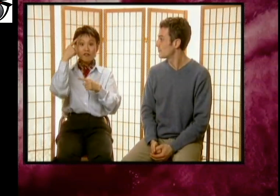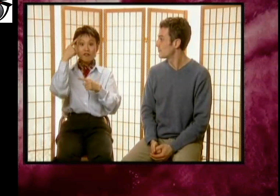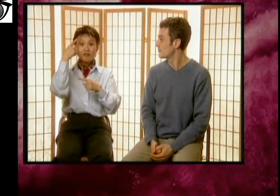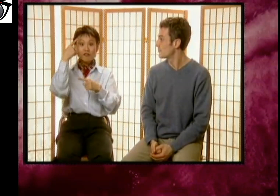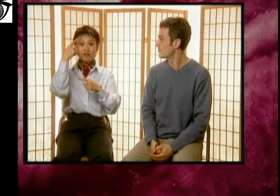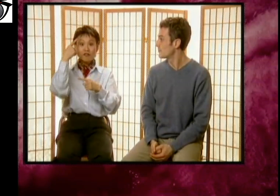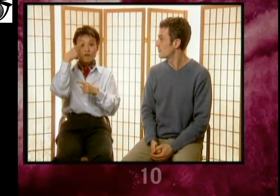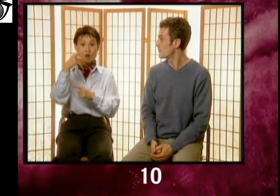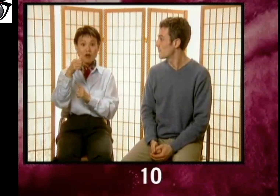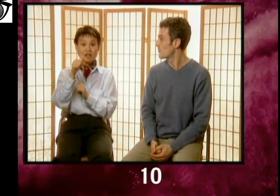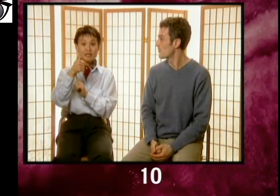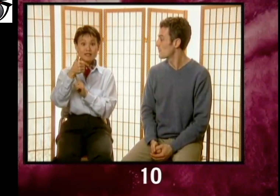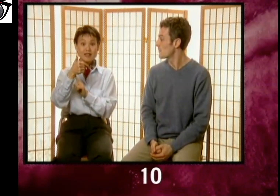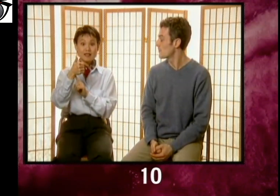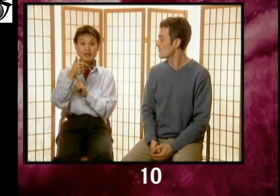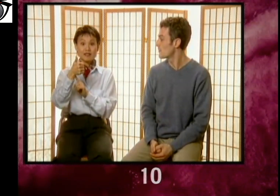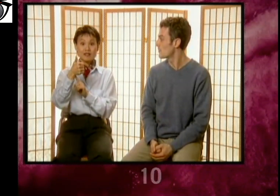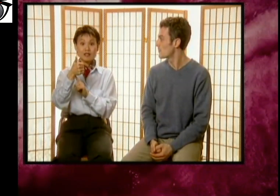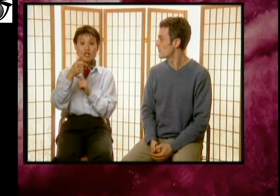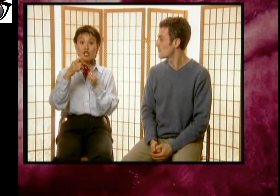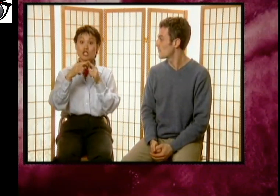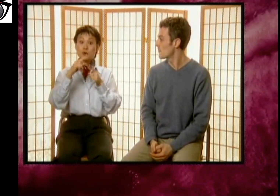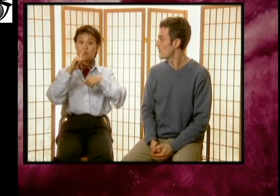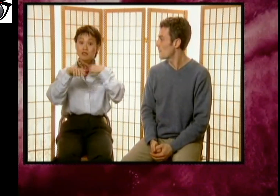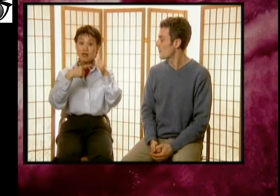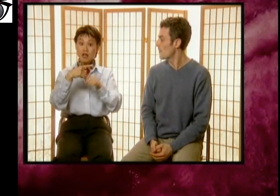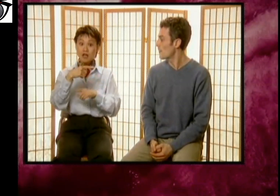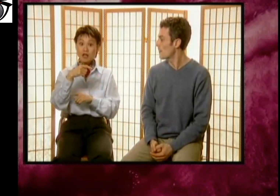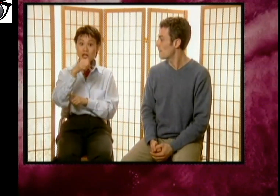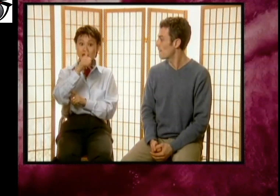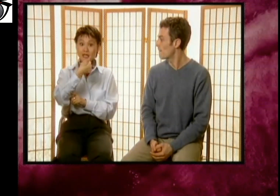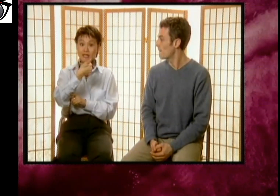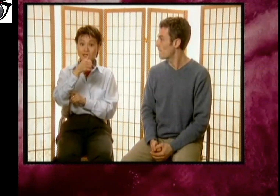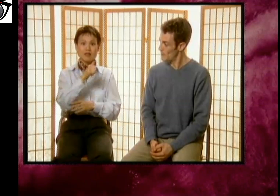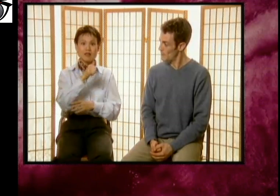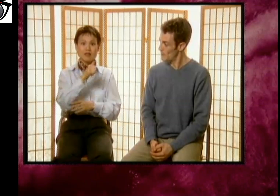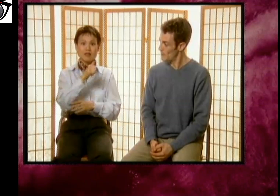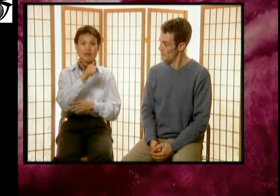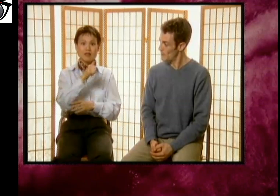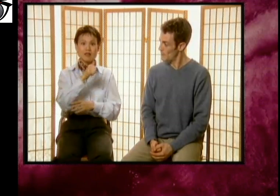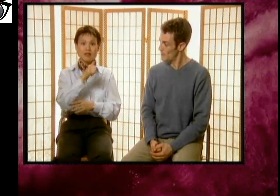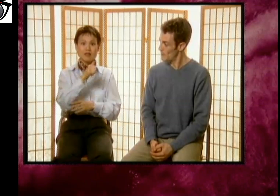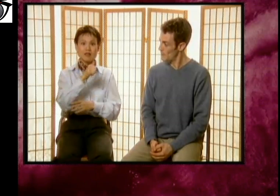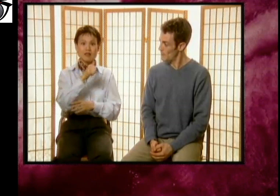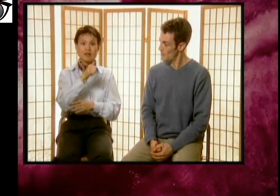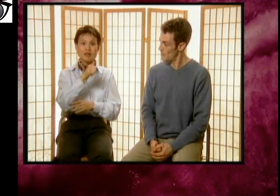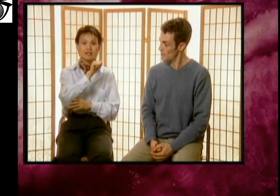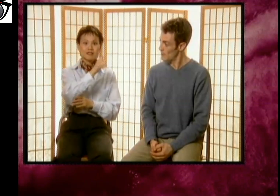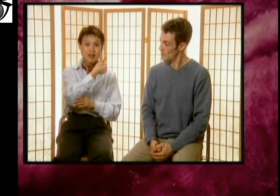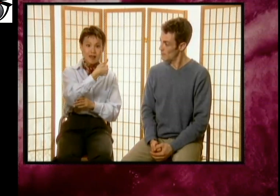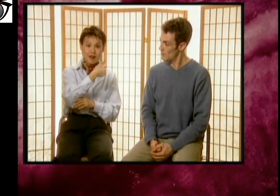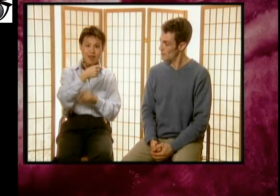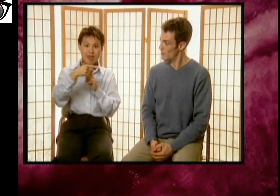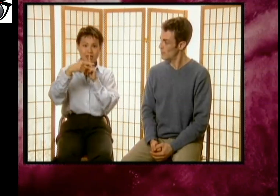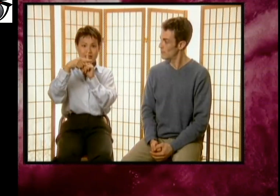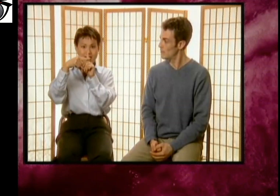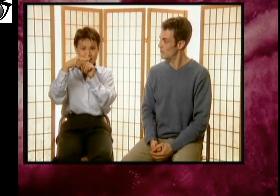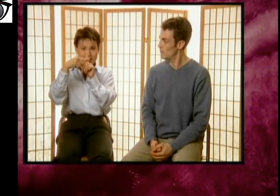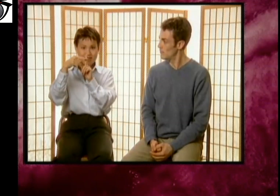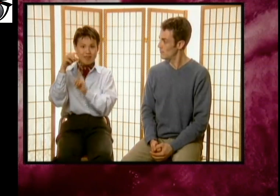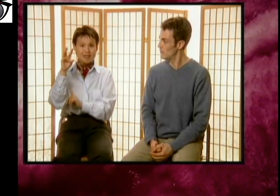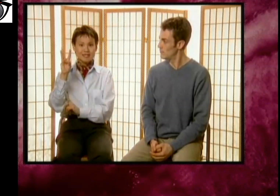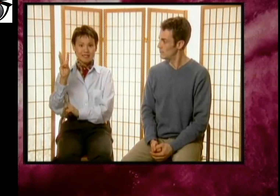Now remember, this is the sign for 10. To sign 16, you sign